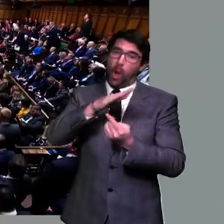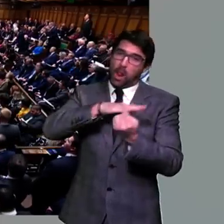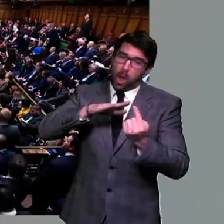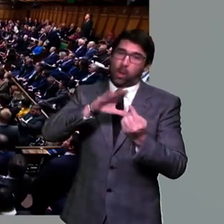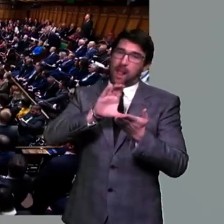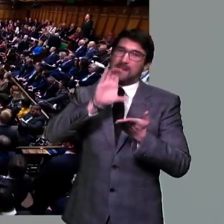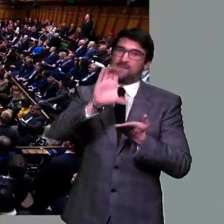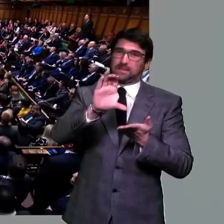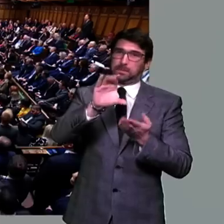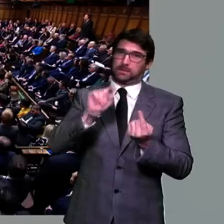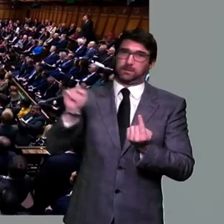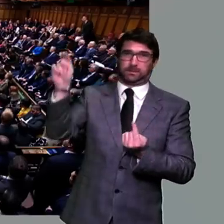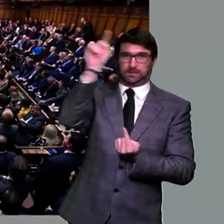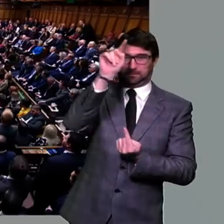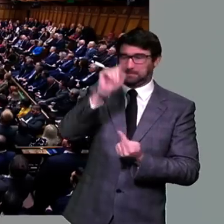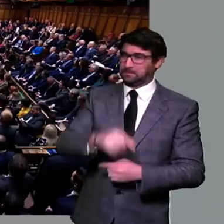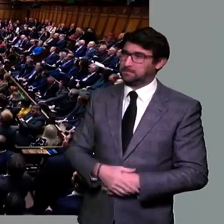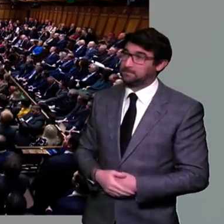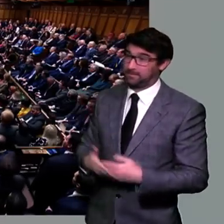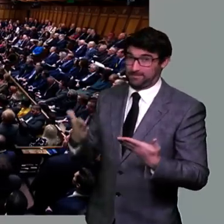Keir Starmer.